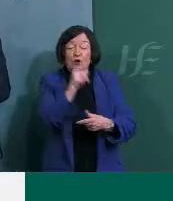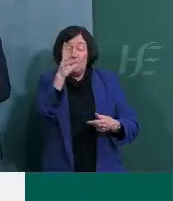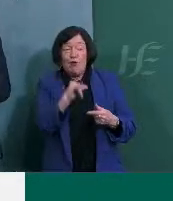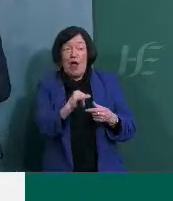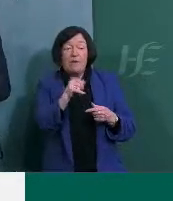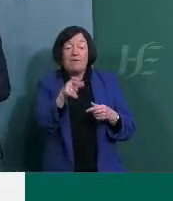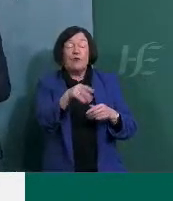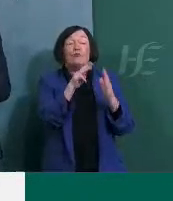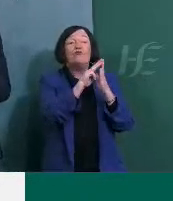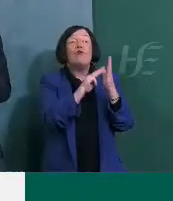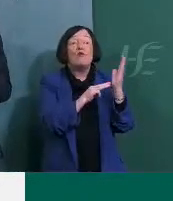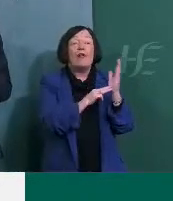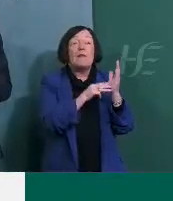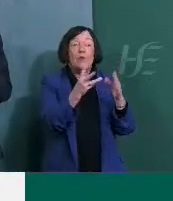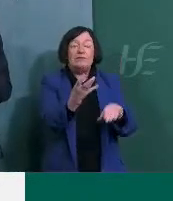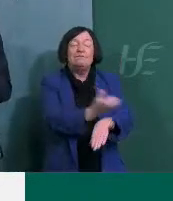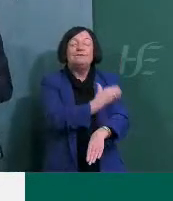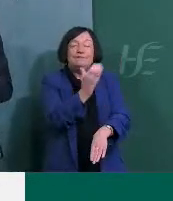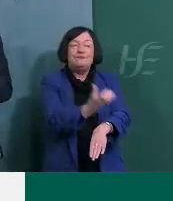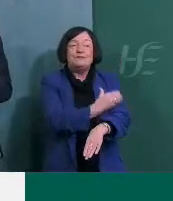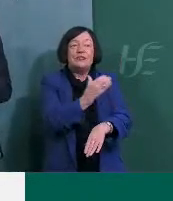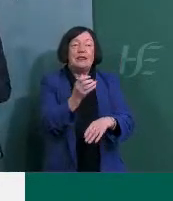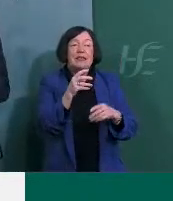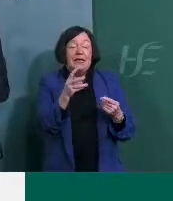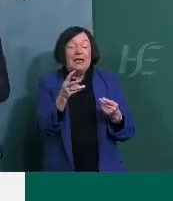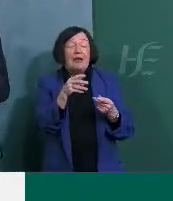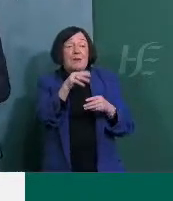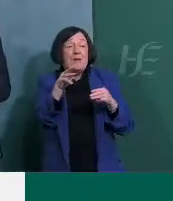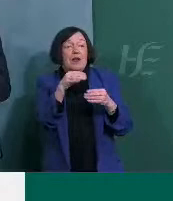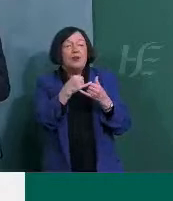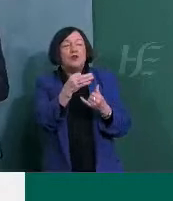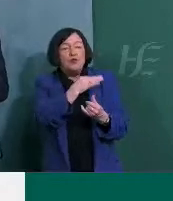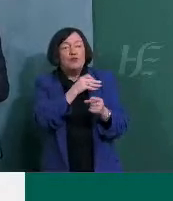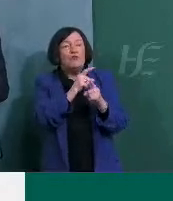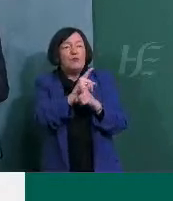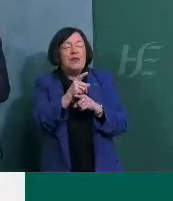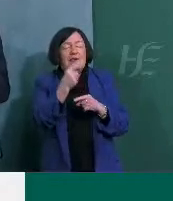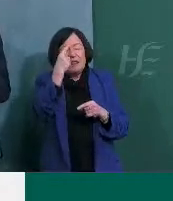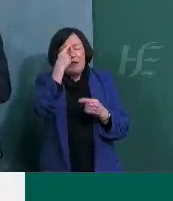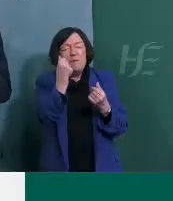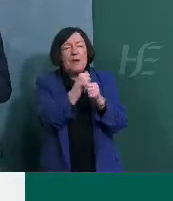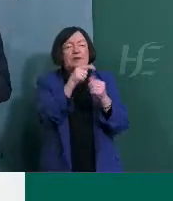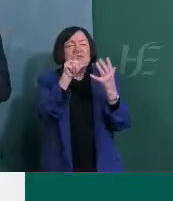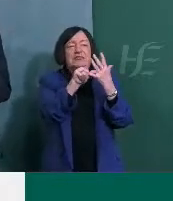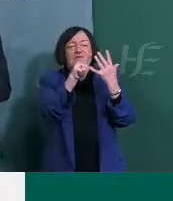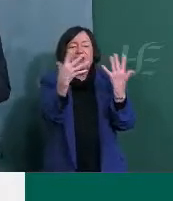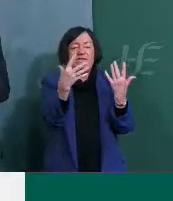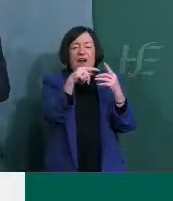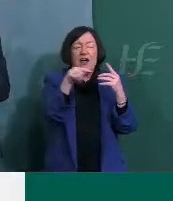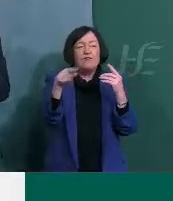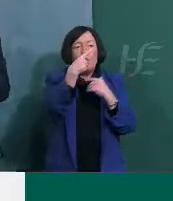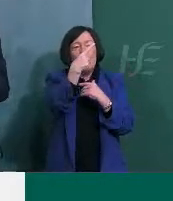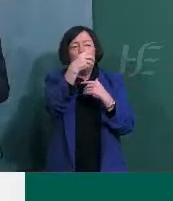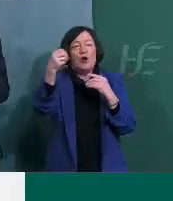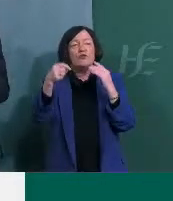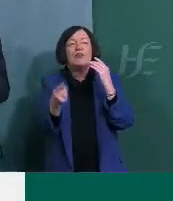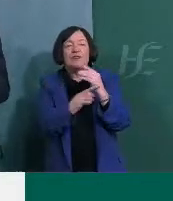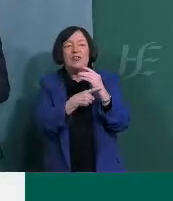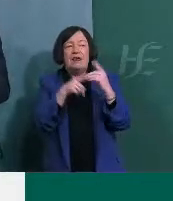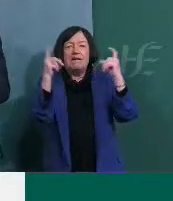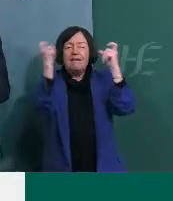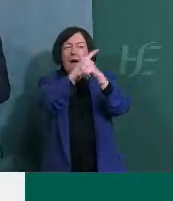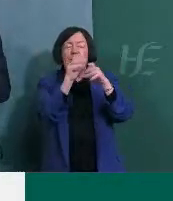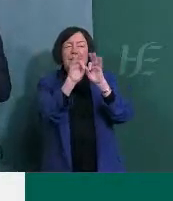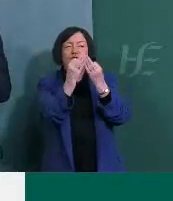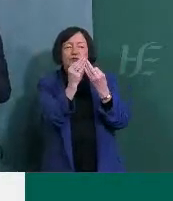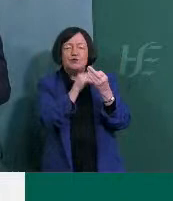in terms of the programme, which will continue. The immunocompromised, again, good progress, estimated to be 75 to 100,000. Very complex group